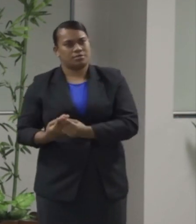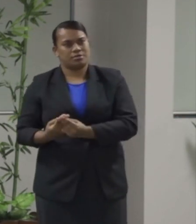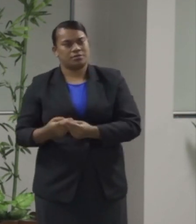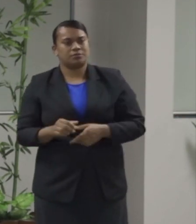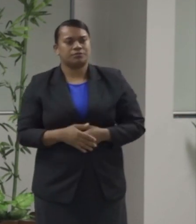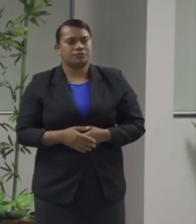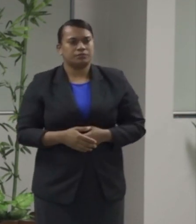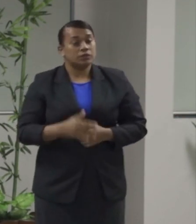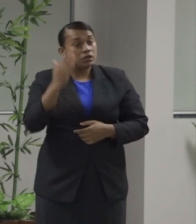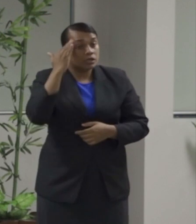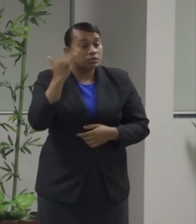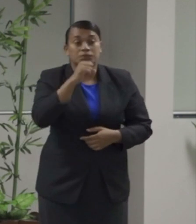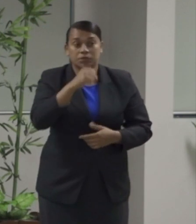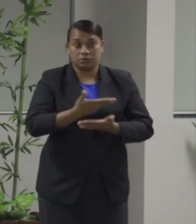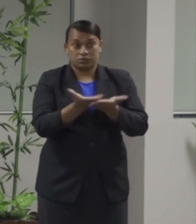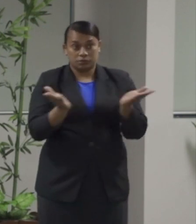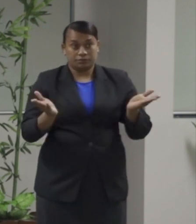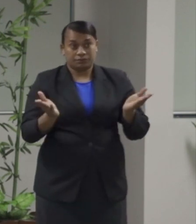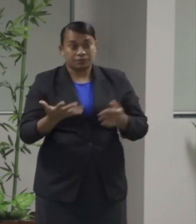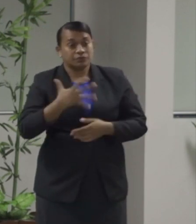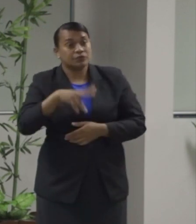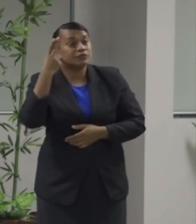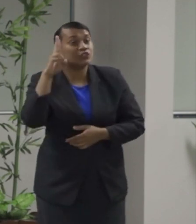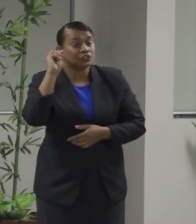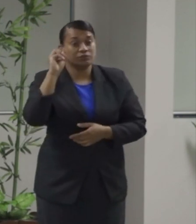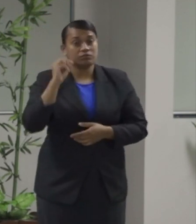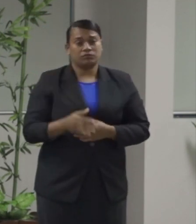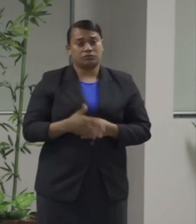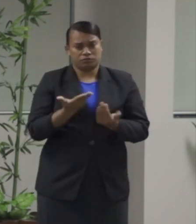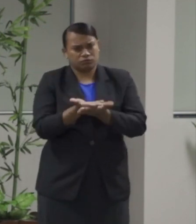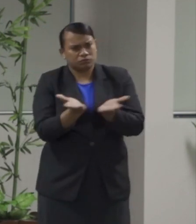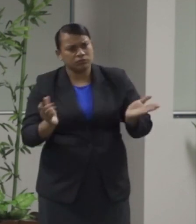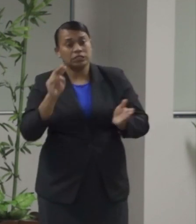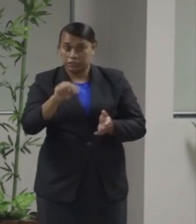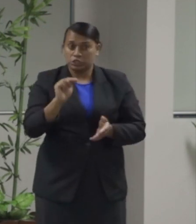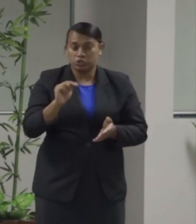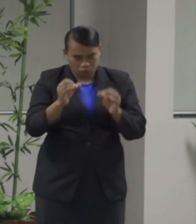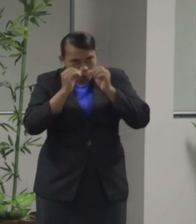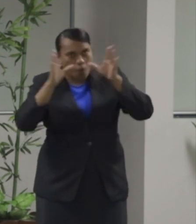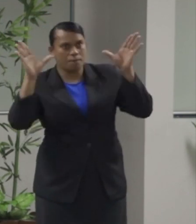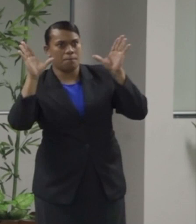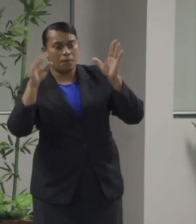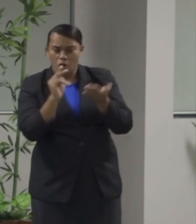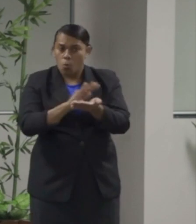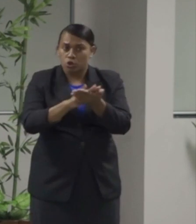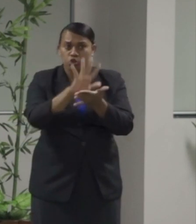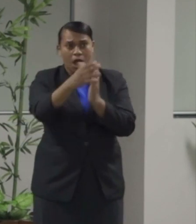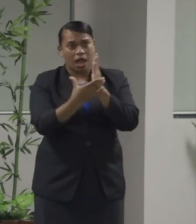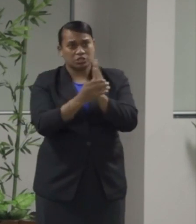Ladies and gentlemen, my fellow Fijians, don't let up now. Double down on your efforts. Wash your hands twice as often this